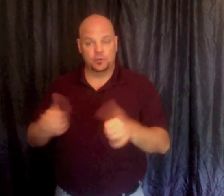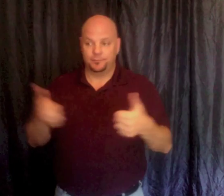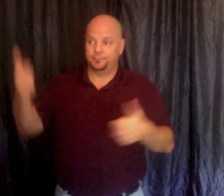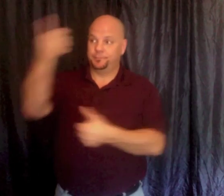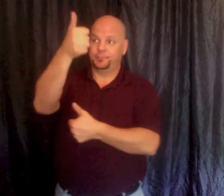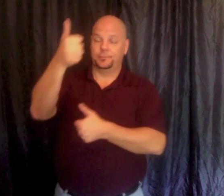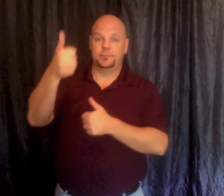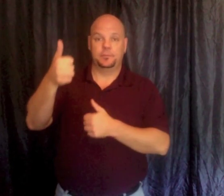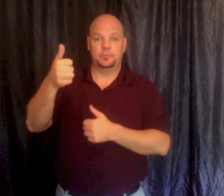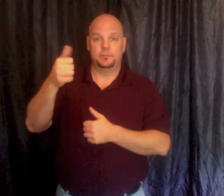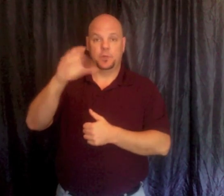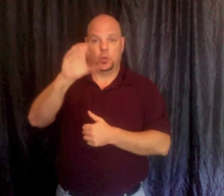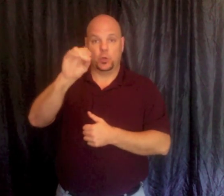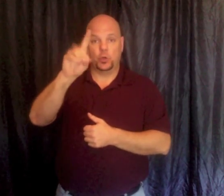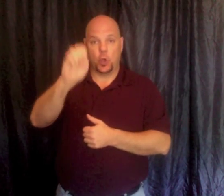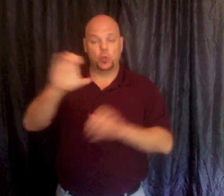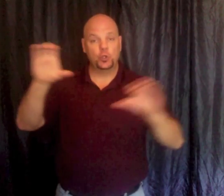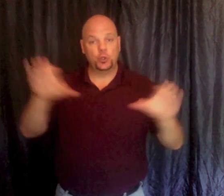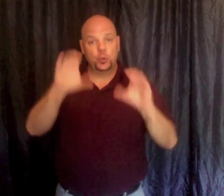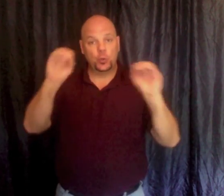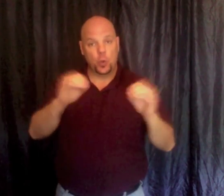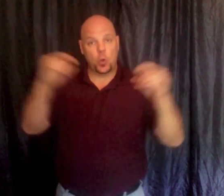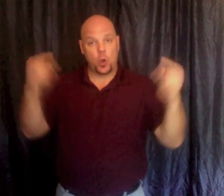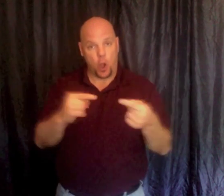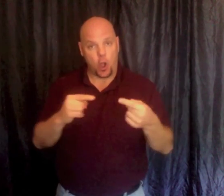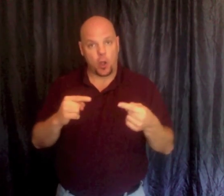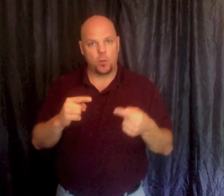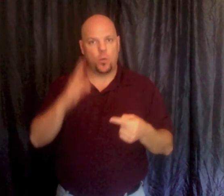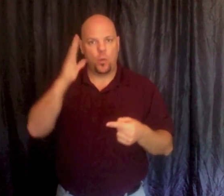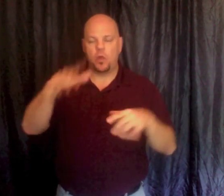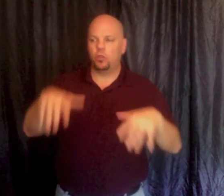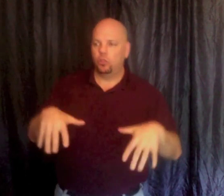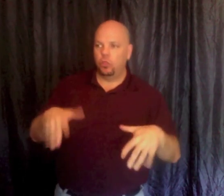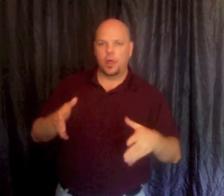harm. Are you actually going to let a kid hurt himself, hearing or